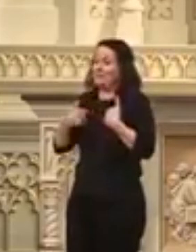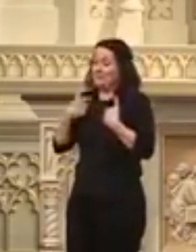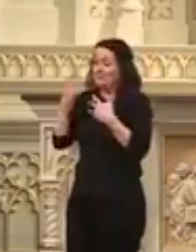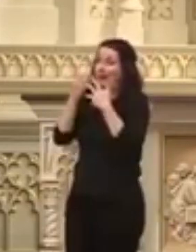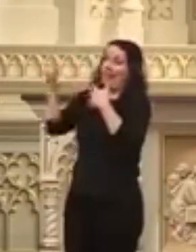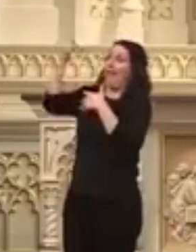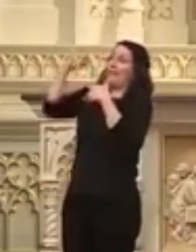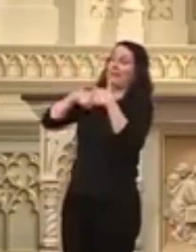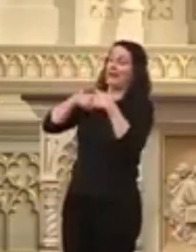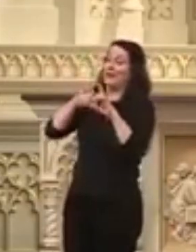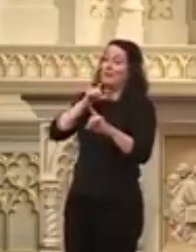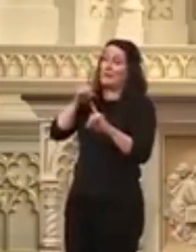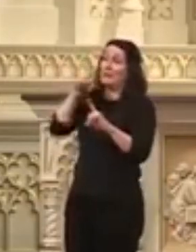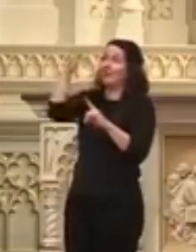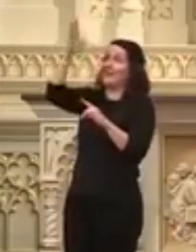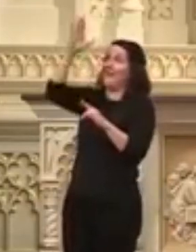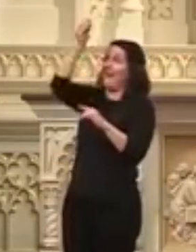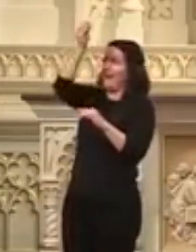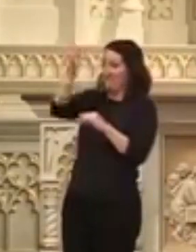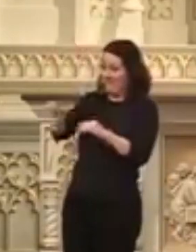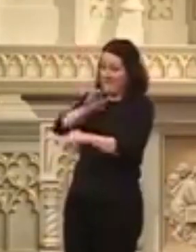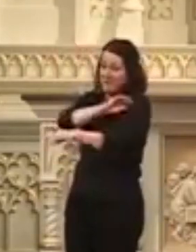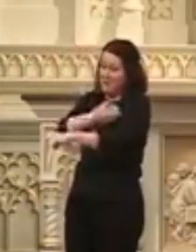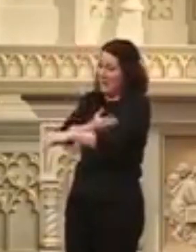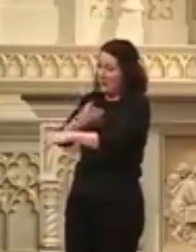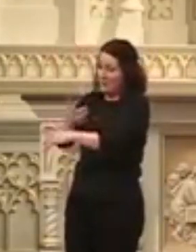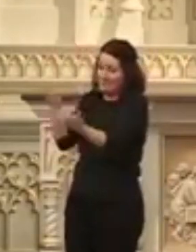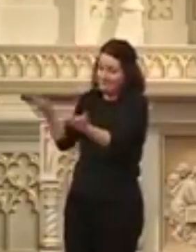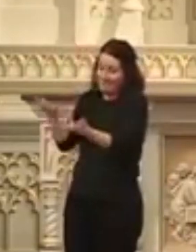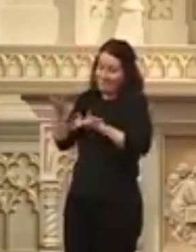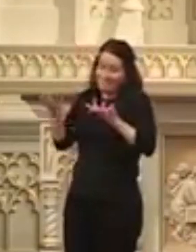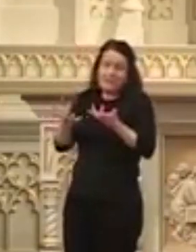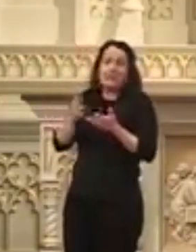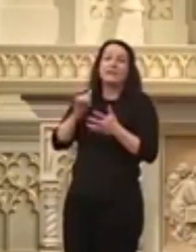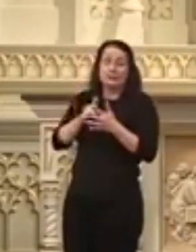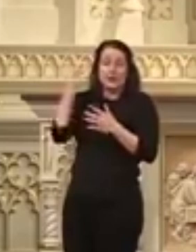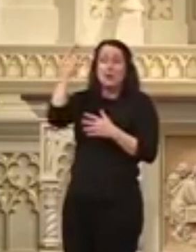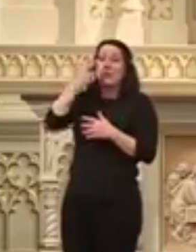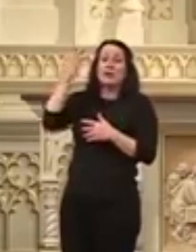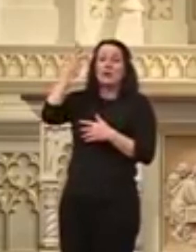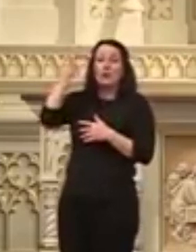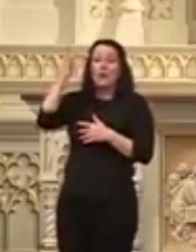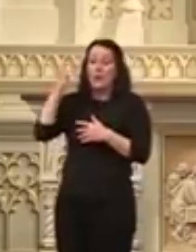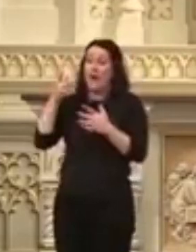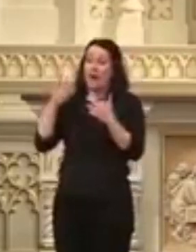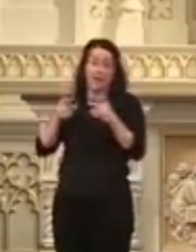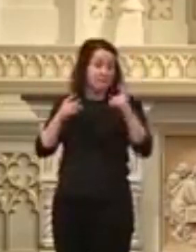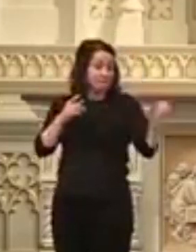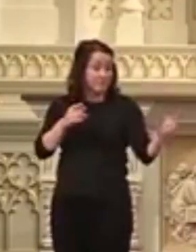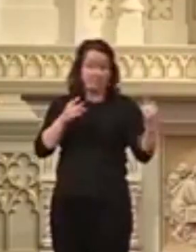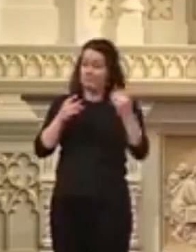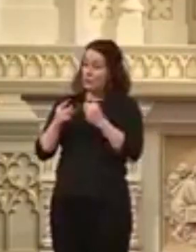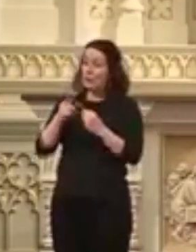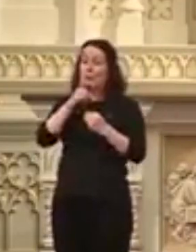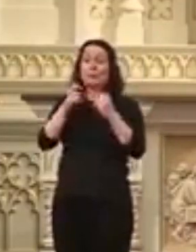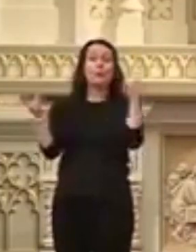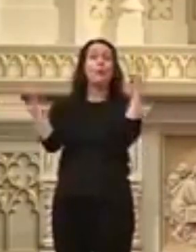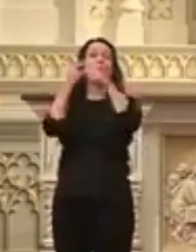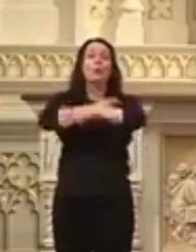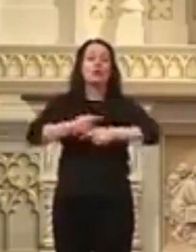been given to you from above. For this reason, the one who handed me over to you has the greater sin.